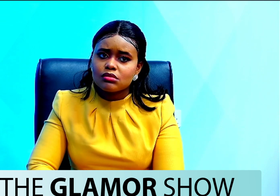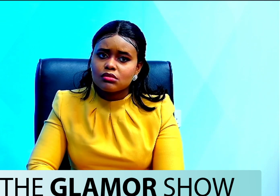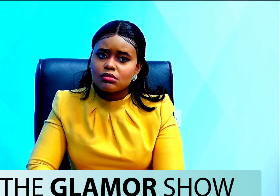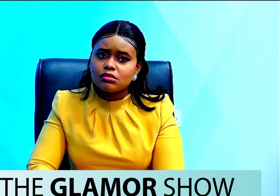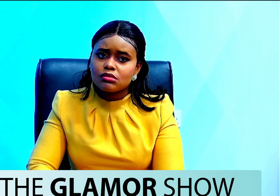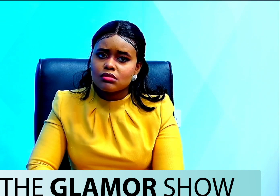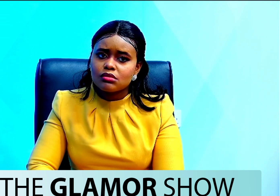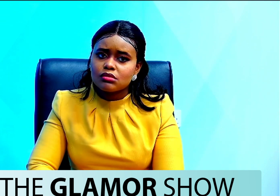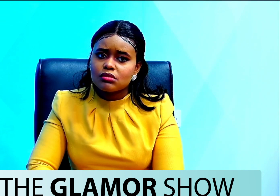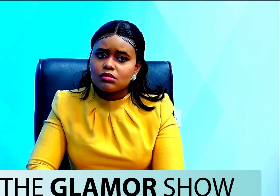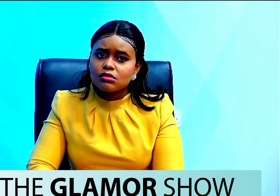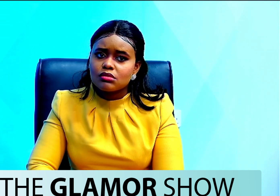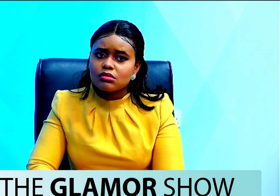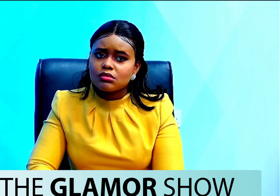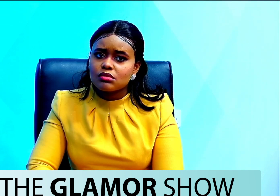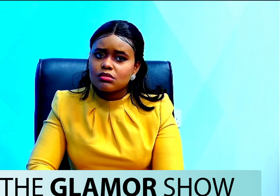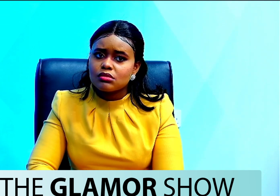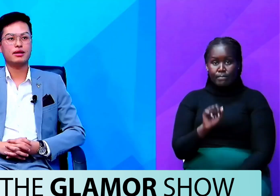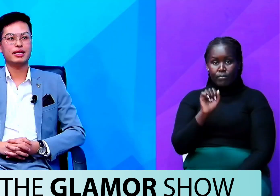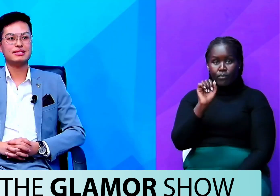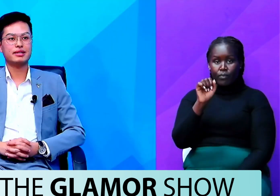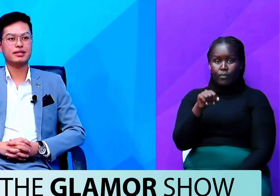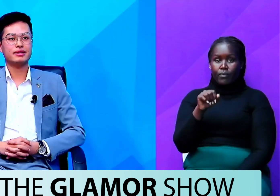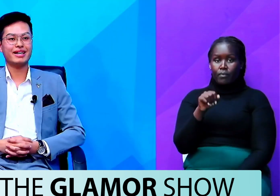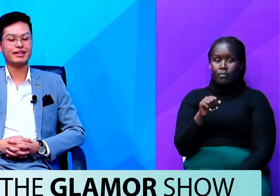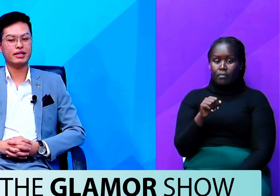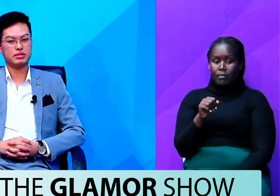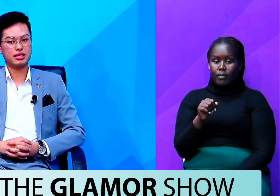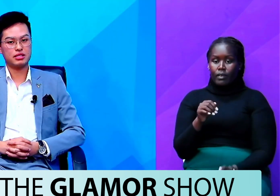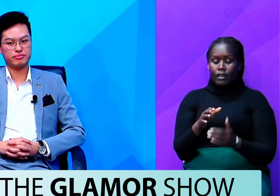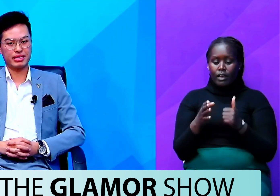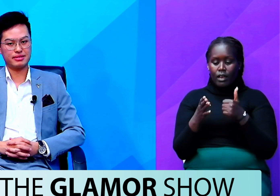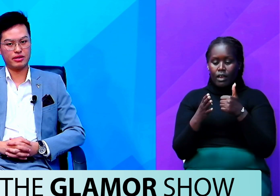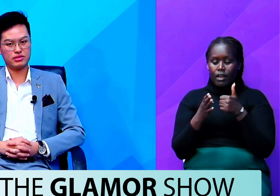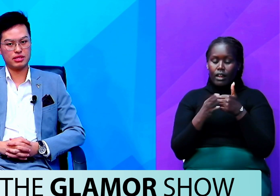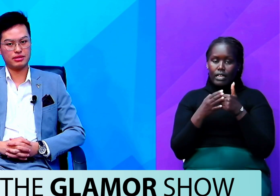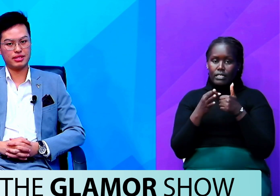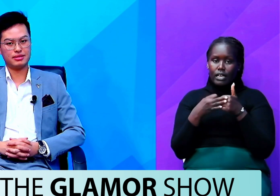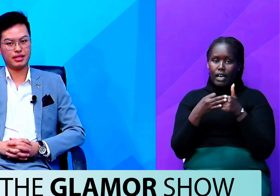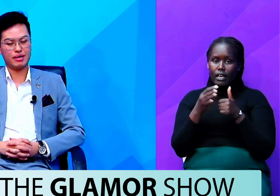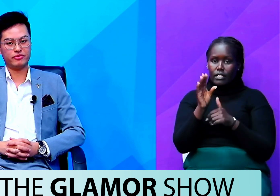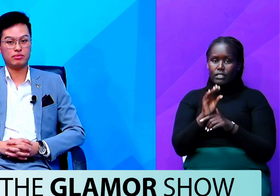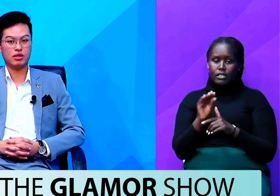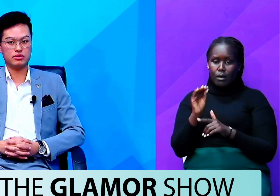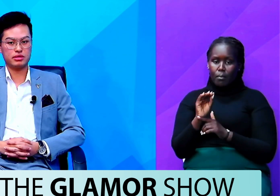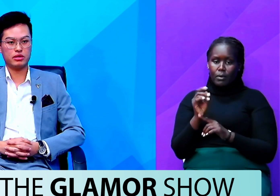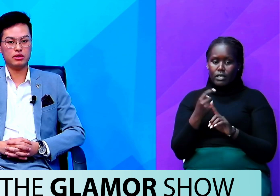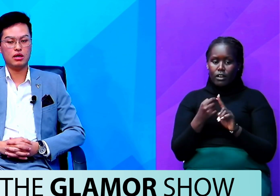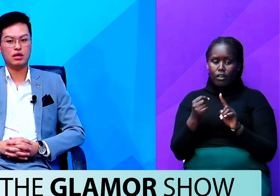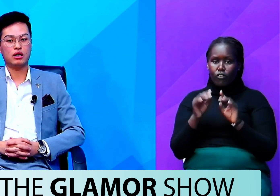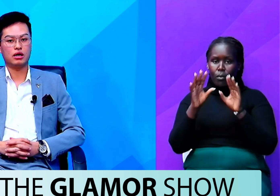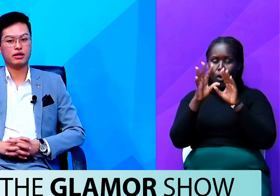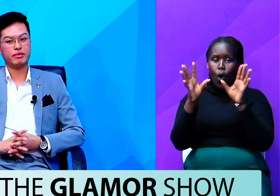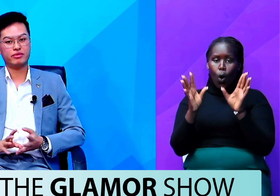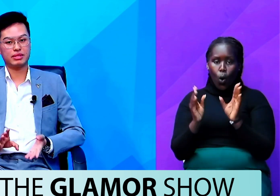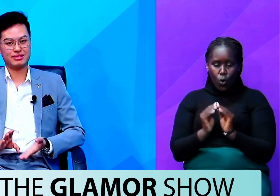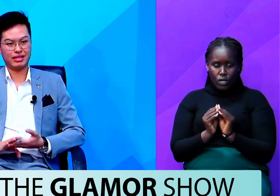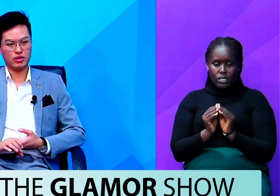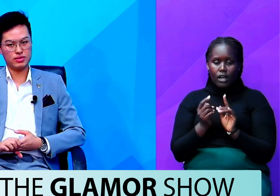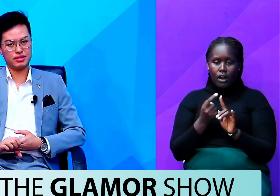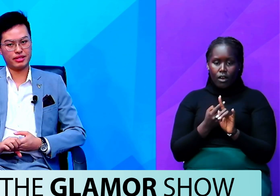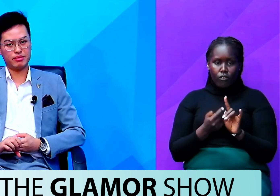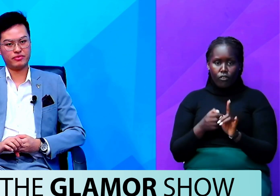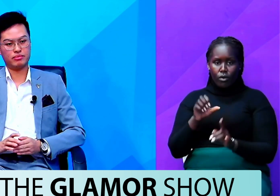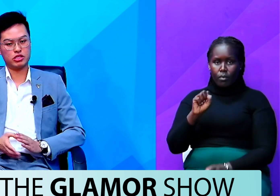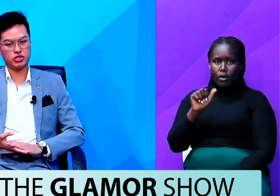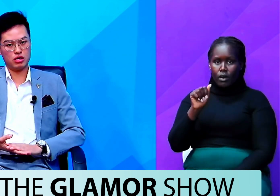sell only in wholesale? Yeah, so let's say 98% of my sales nowadays are coming from wholesale, coming from the